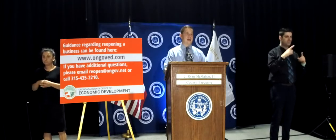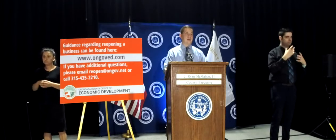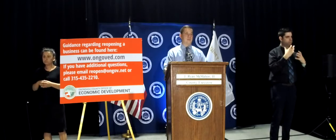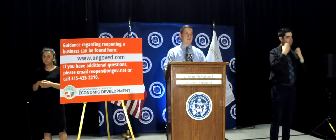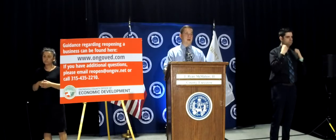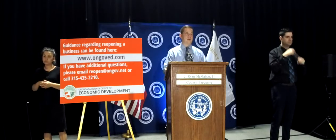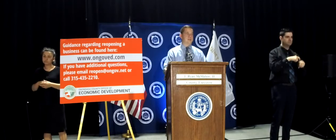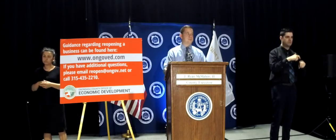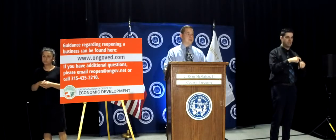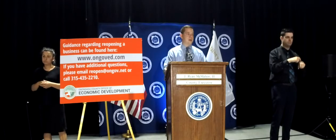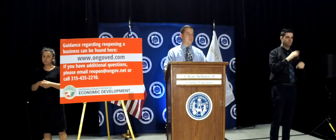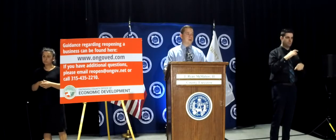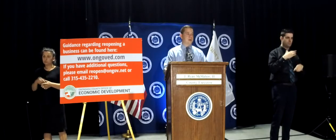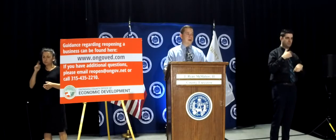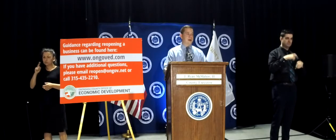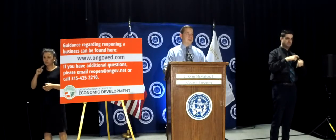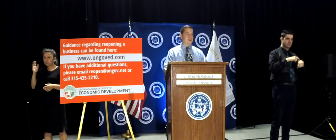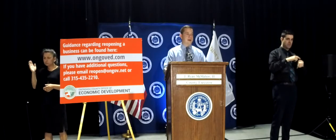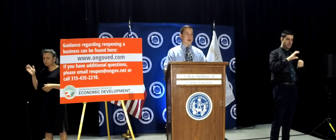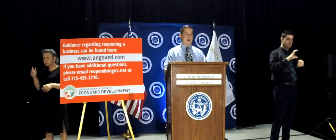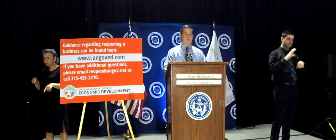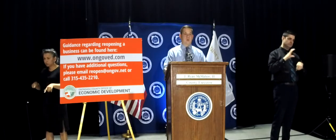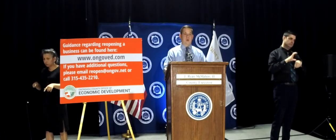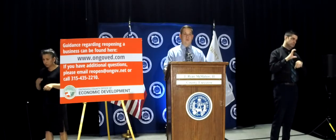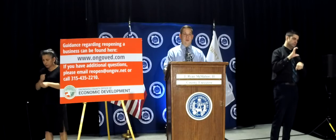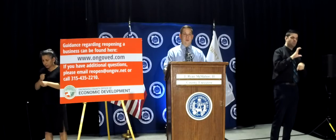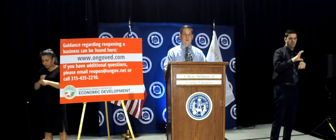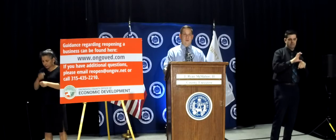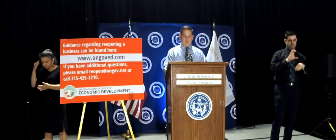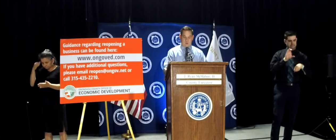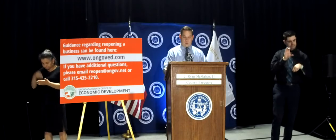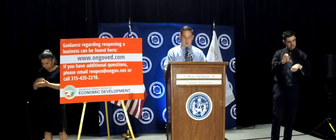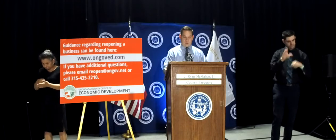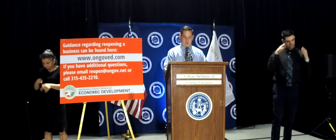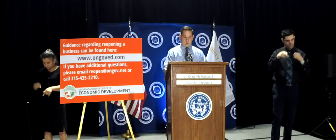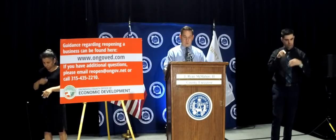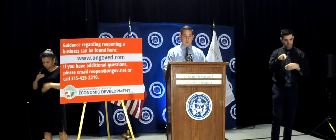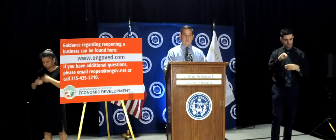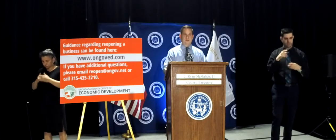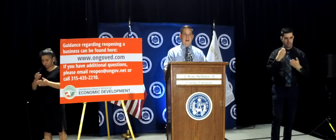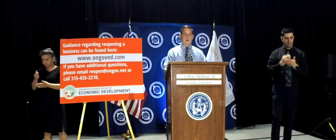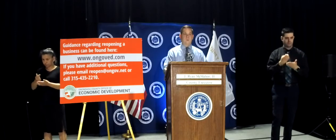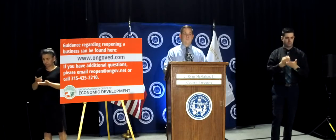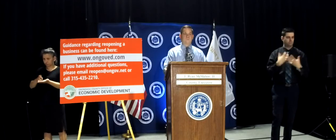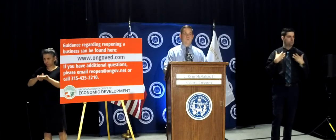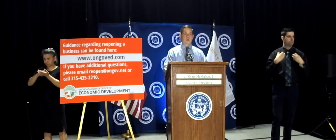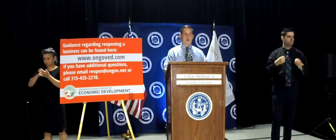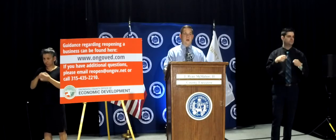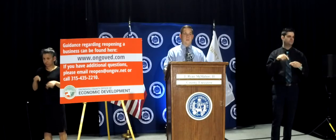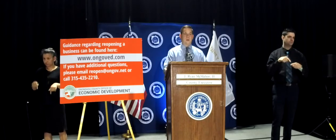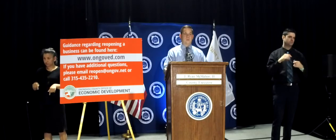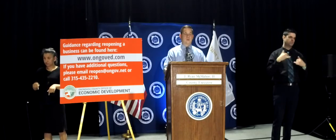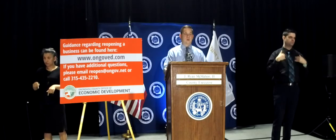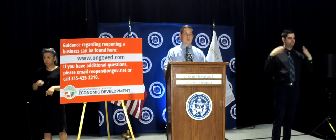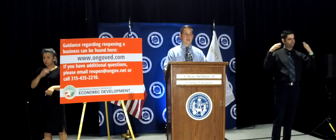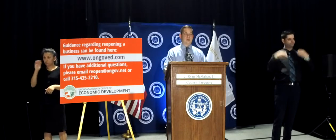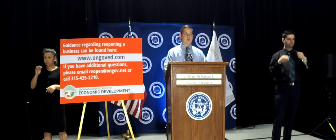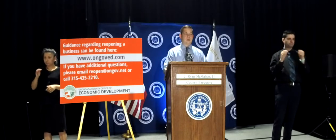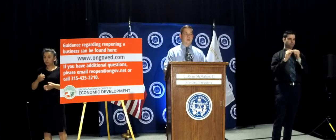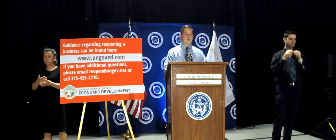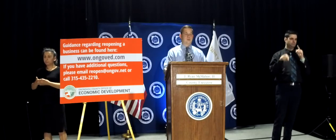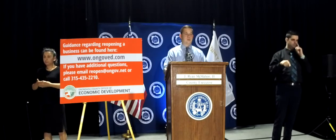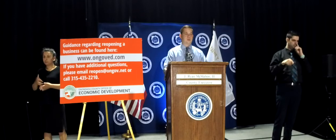my time and our team's time on economic recovery. So we're going to slow the briefings down. But